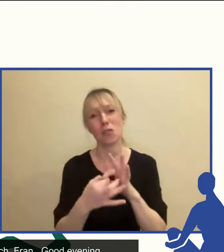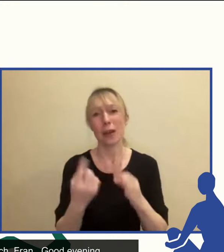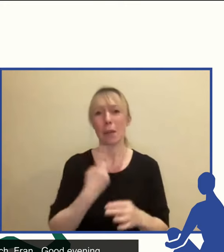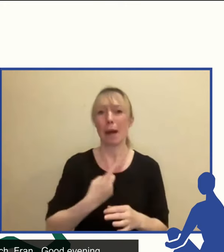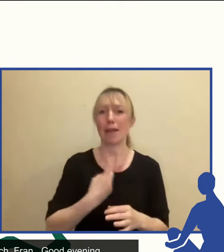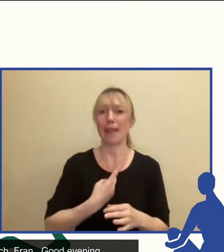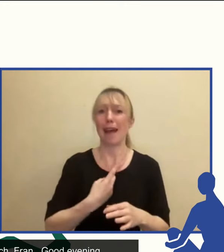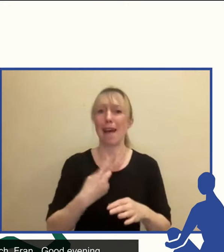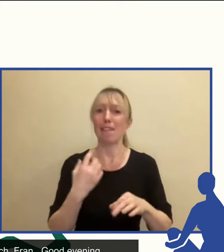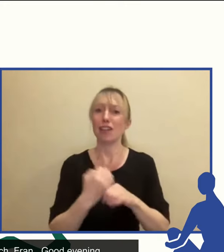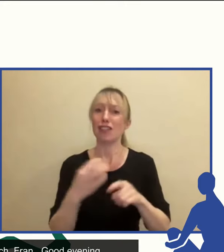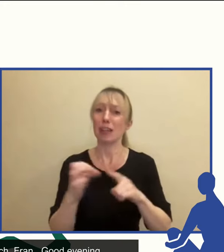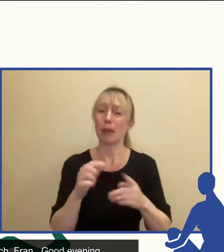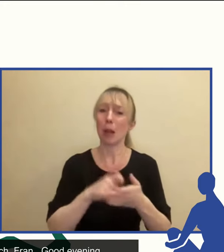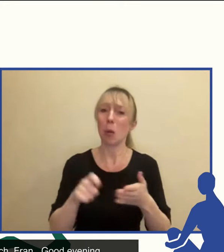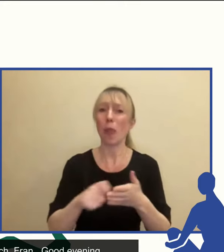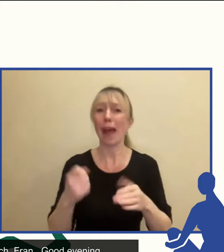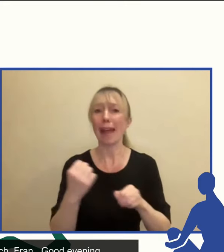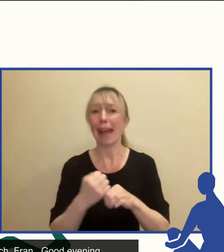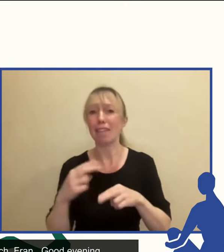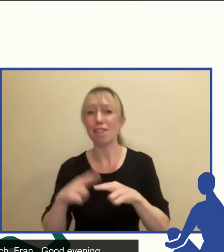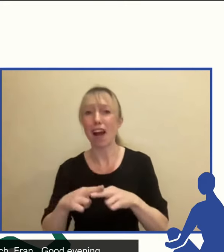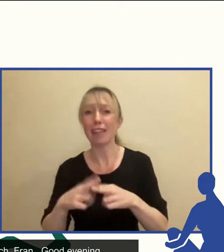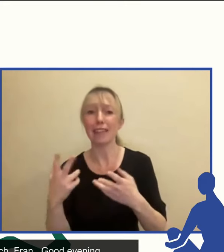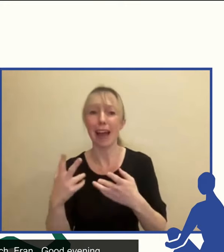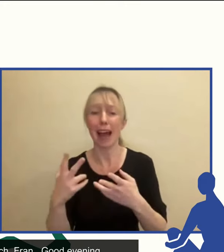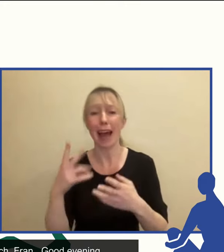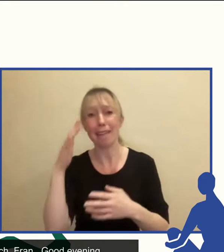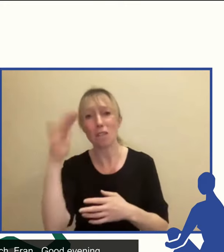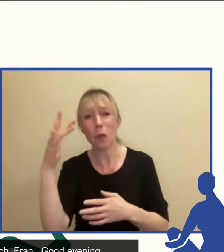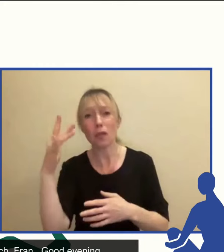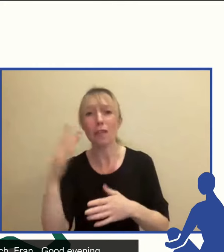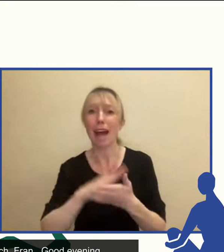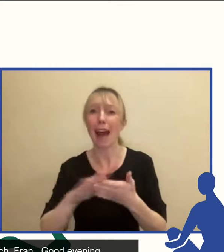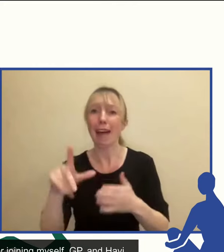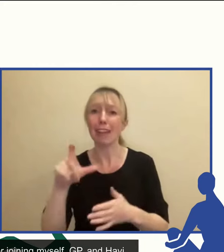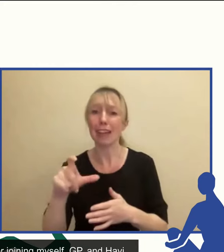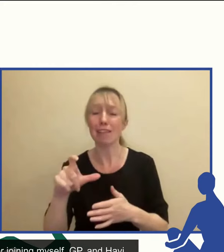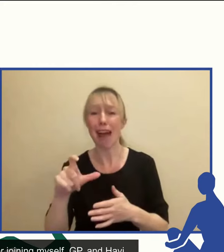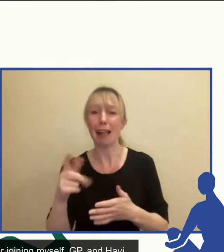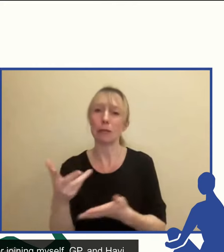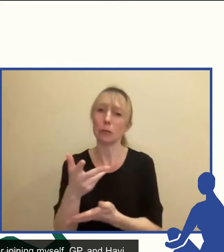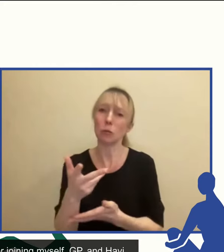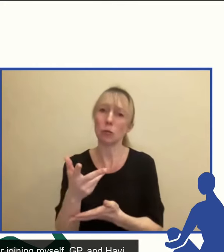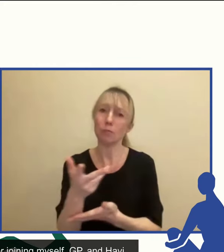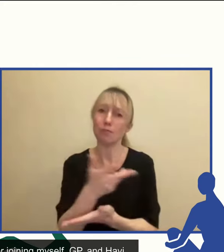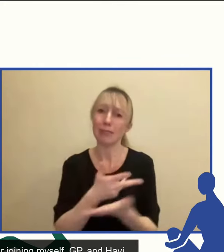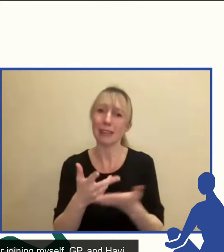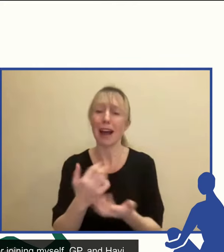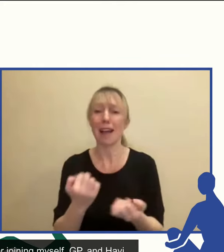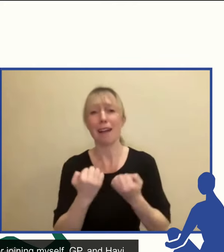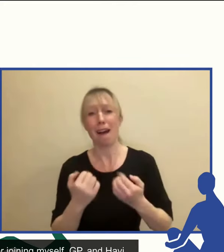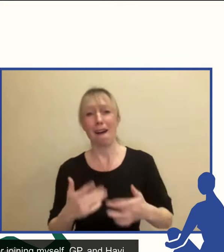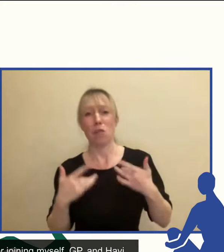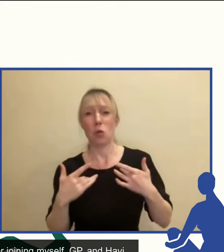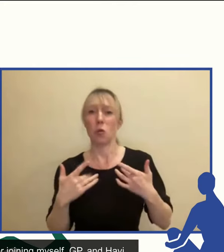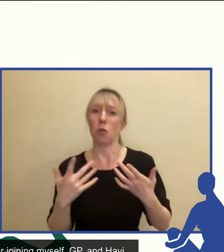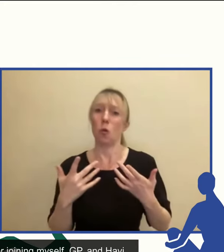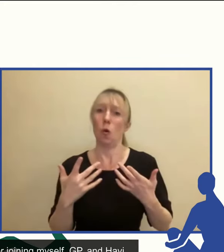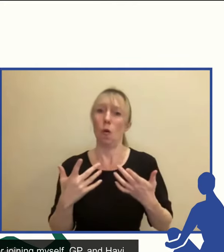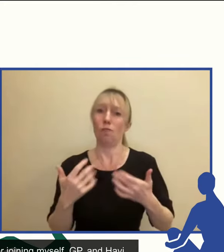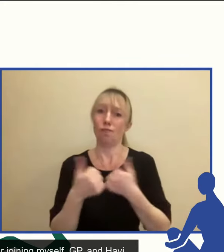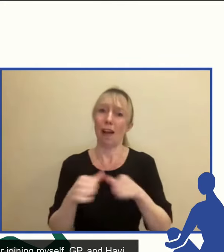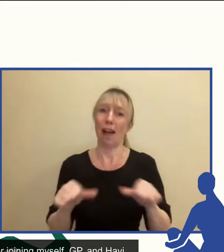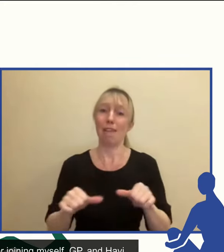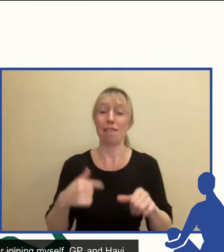Gavin Francis, and philosopher Havi Carel, to discuss our perspectives on recovery. My name's Sam Guglani, and I'm chairing the